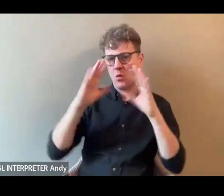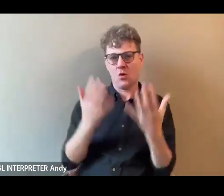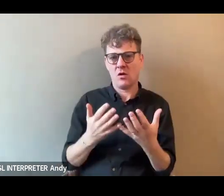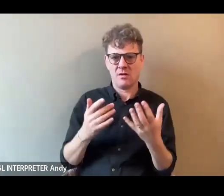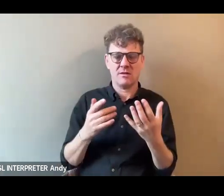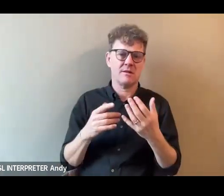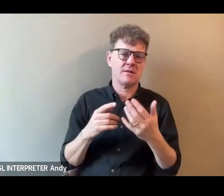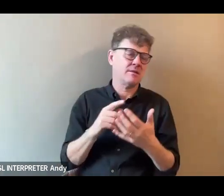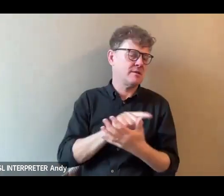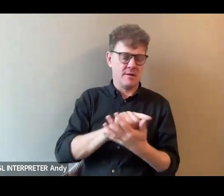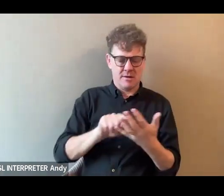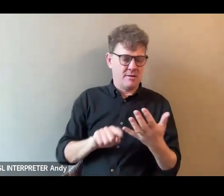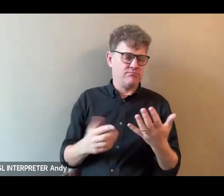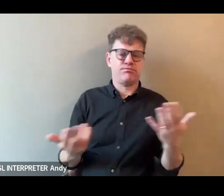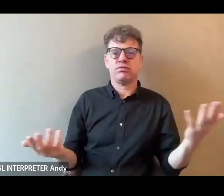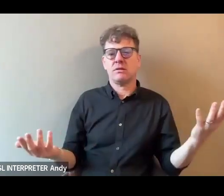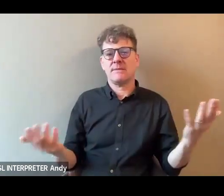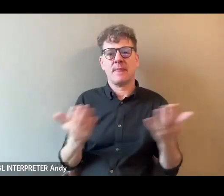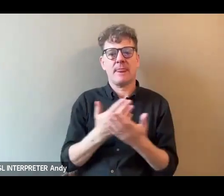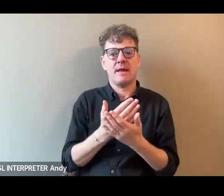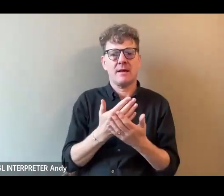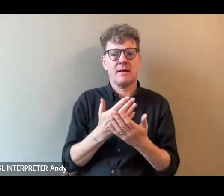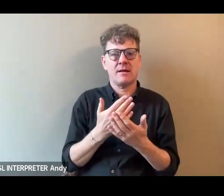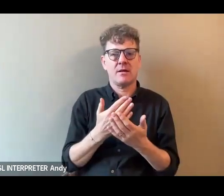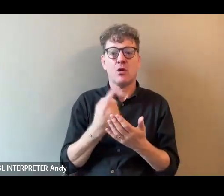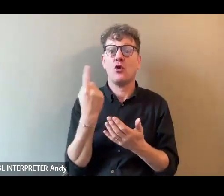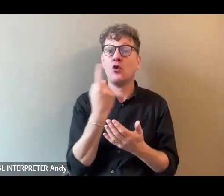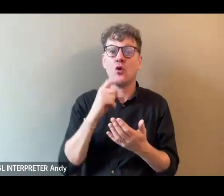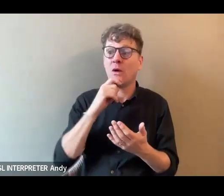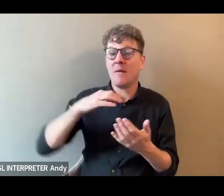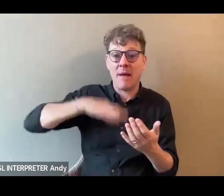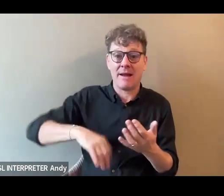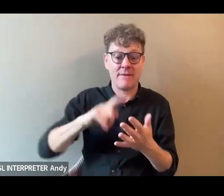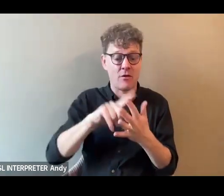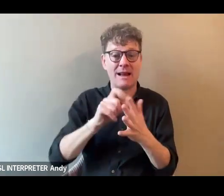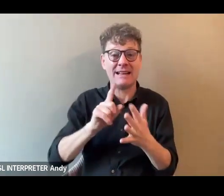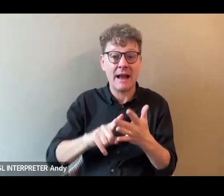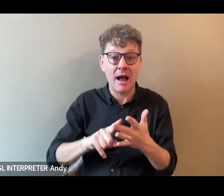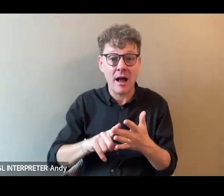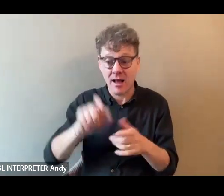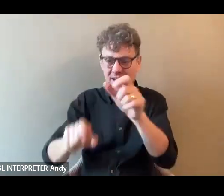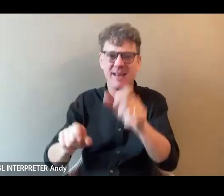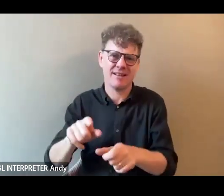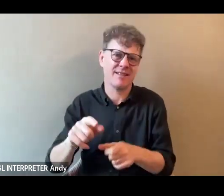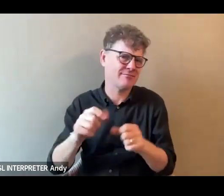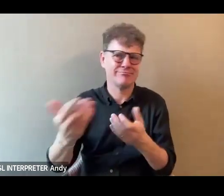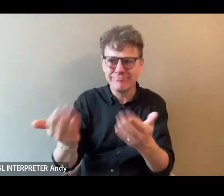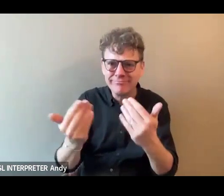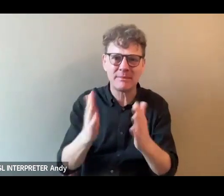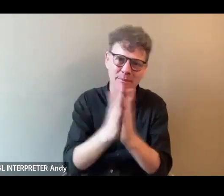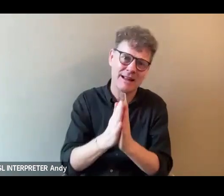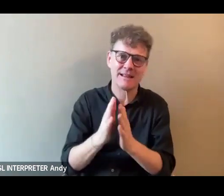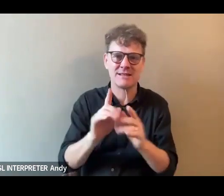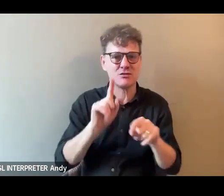so clearly people who would benefit from EDI initiatives would be in there, of course, but we would also want people